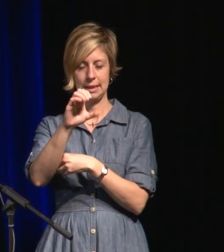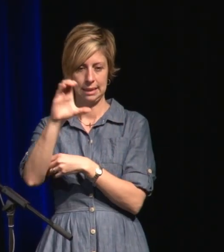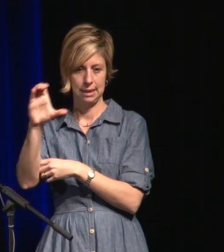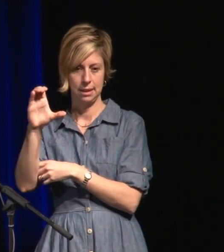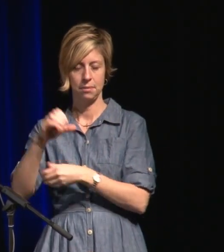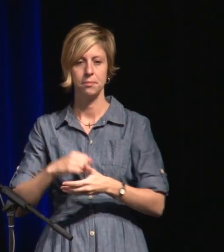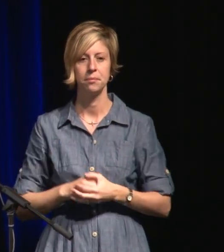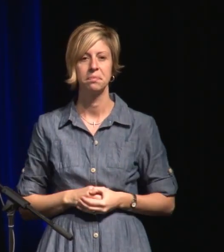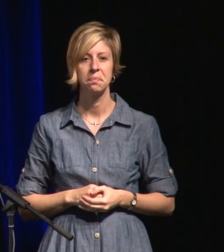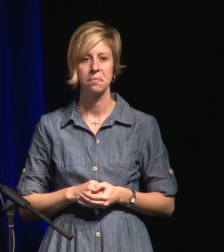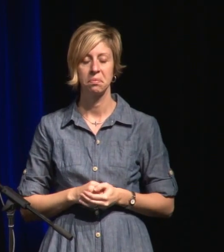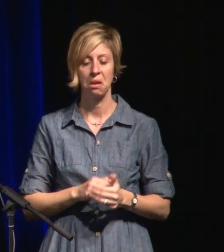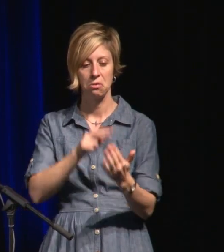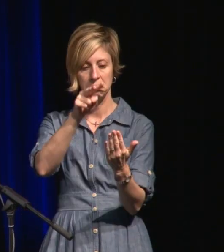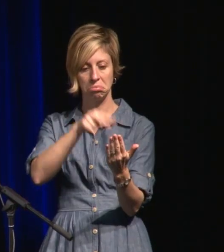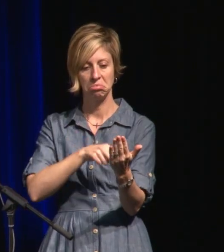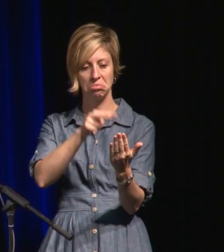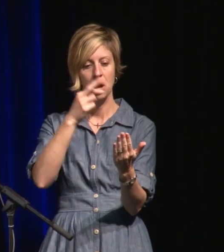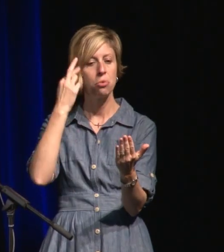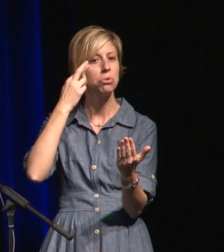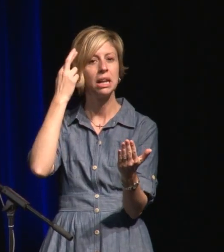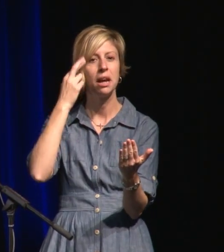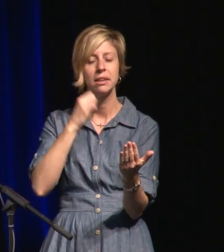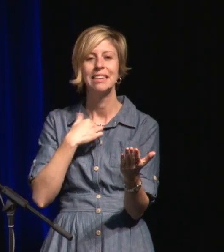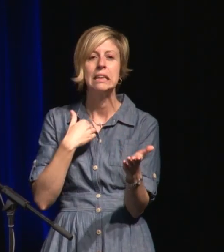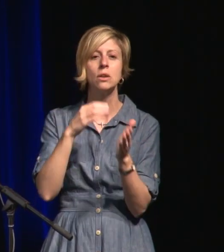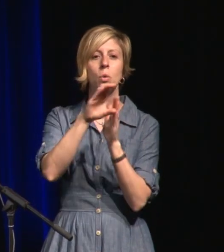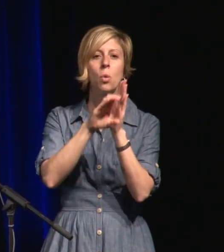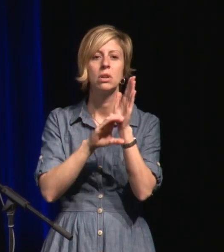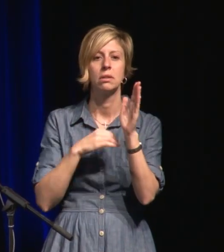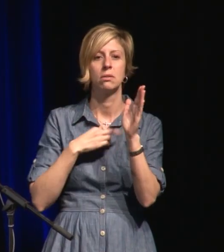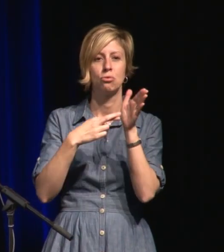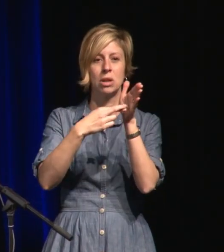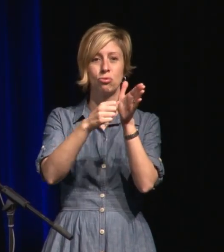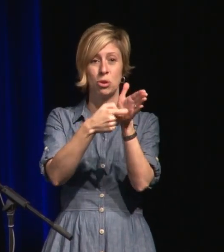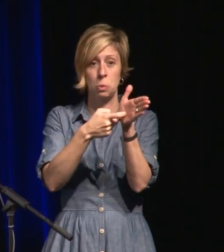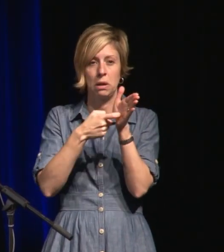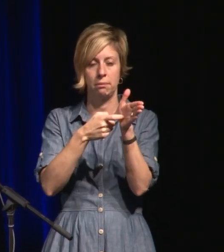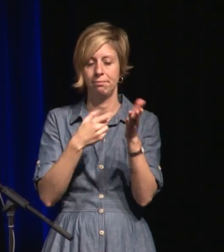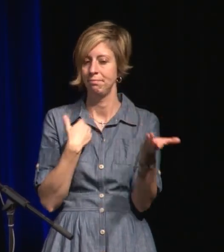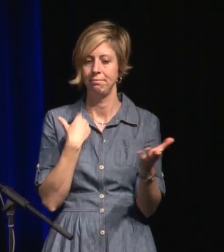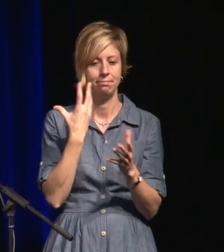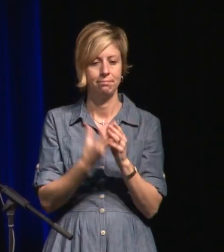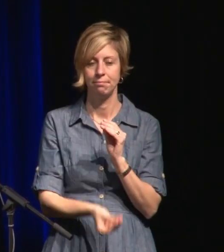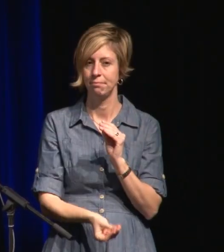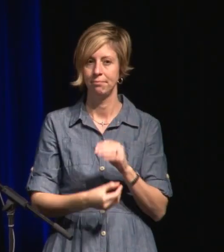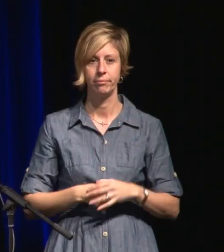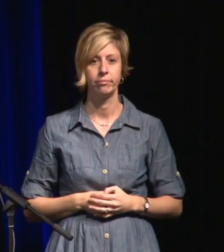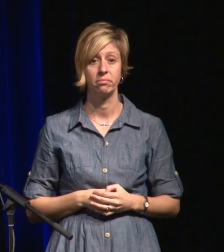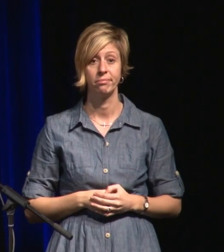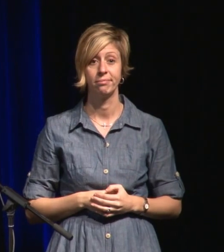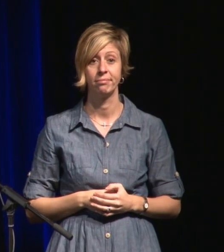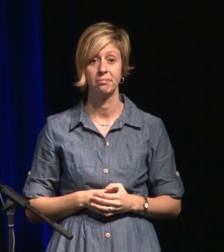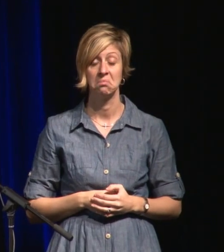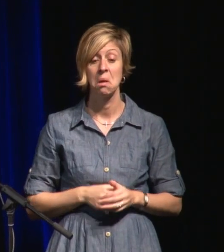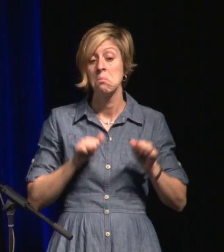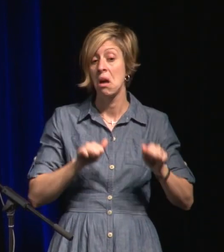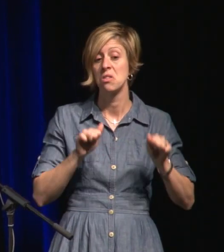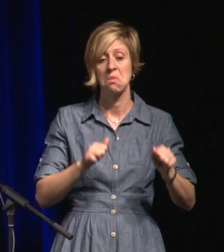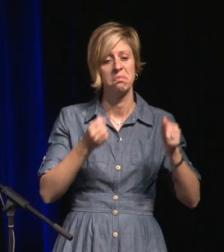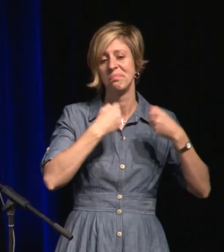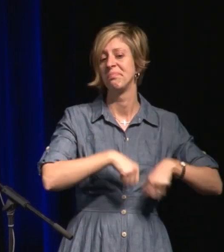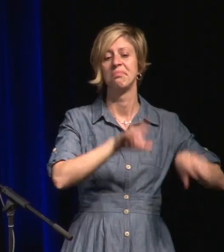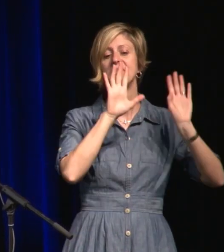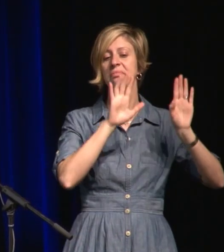not have the prerequisite courses required to take practical nursing. She could have said, well, that's the end, I guess that's